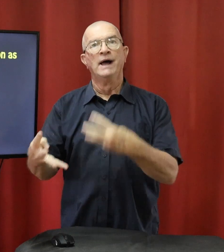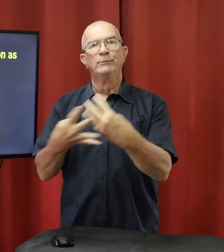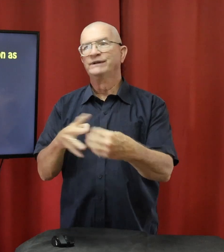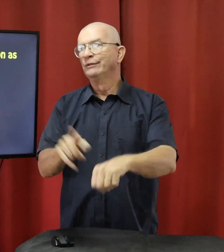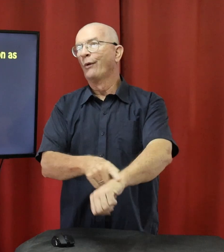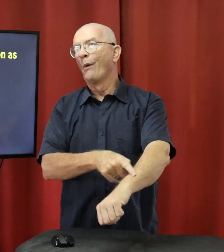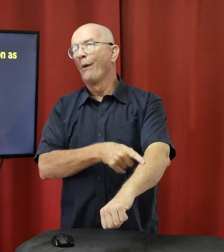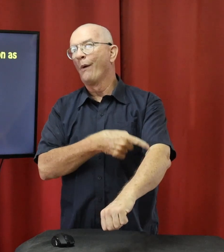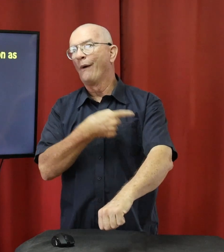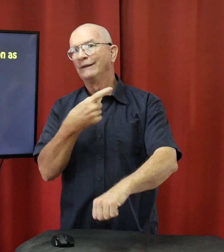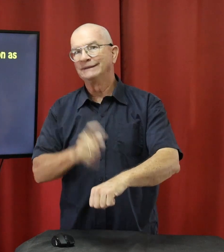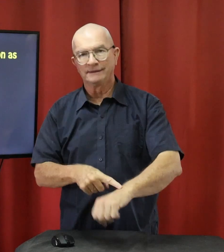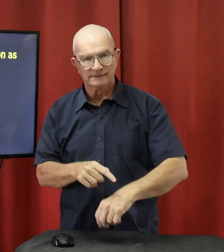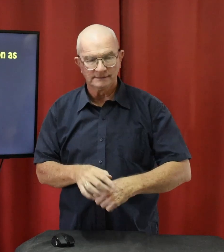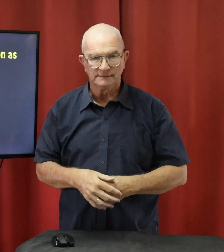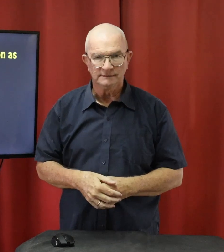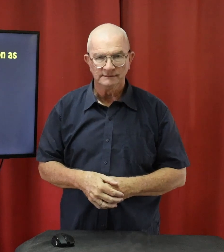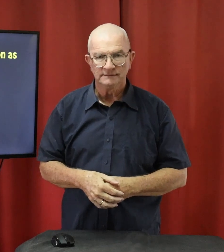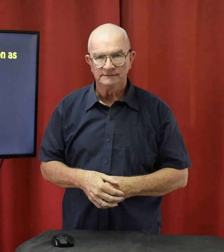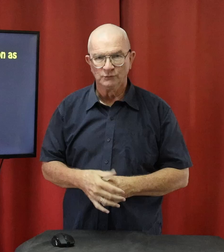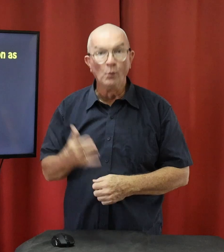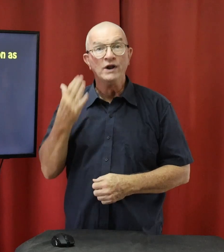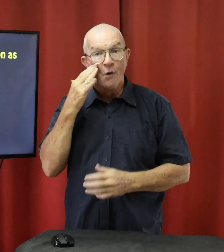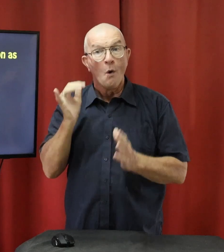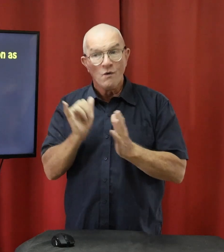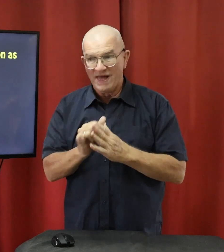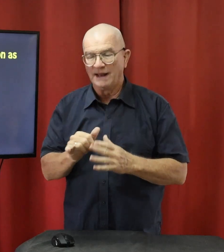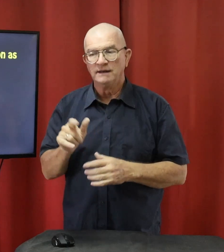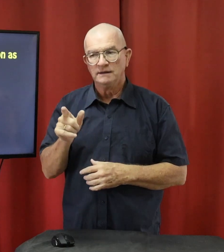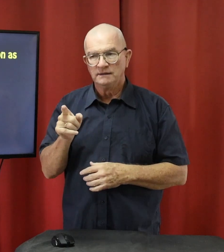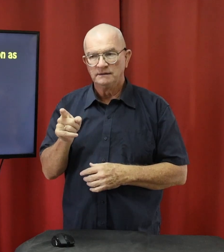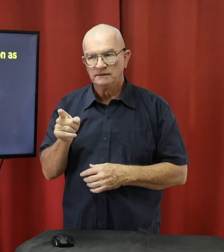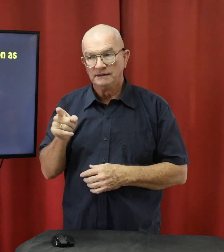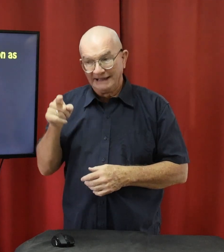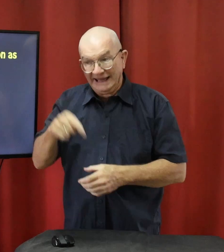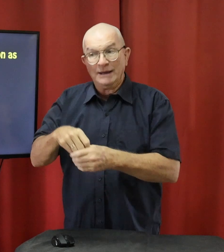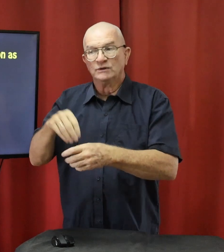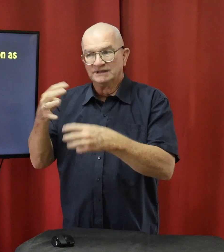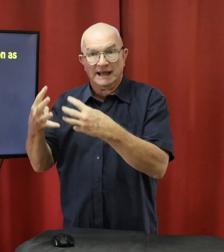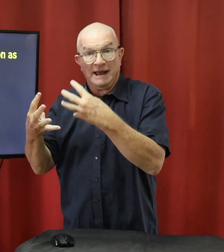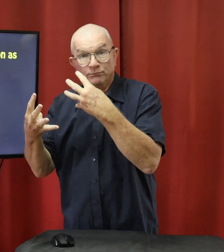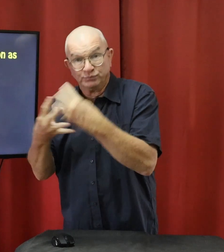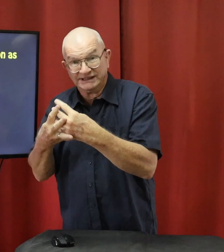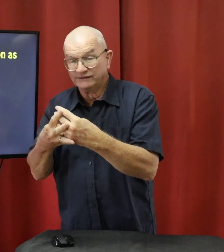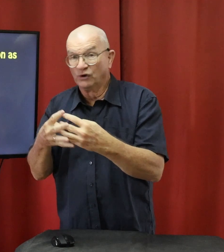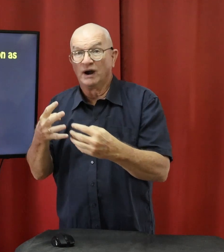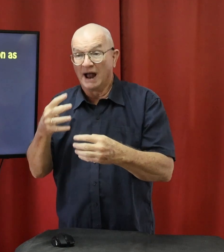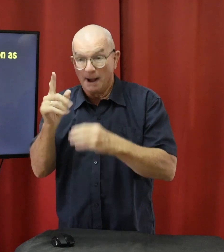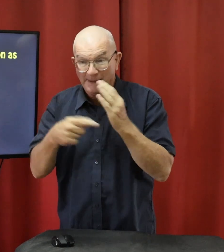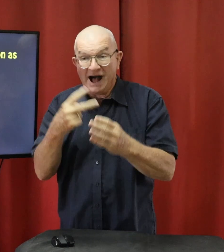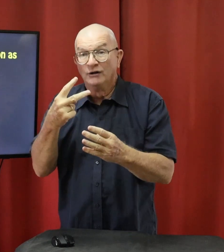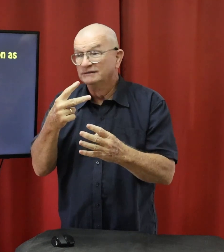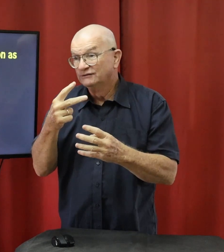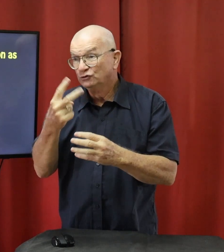Or he will just stay in prison for a long time. And we know that he was in prison for